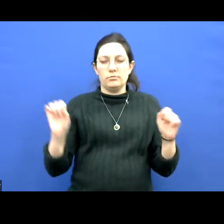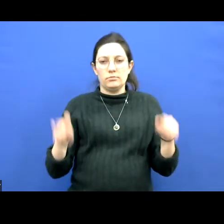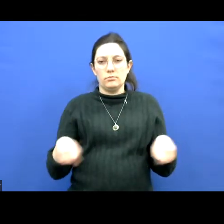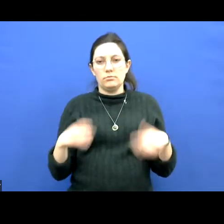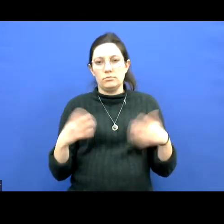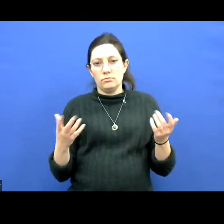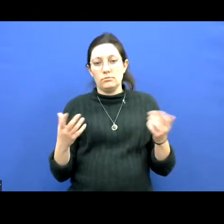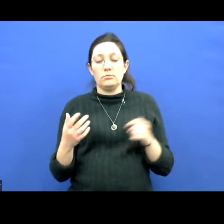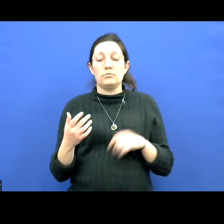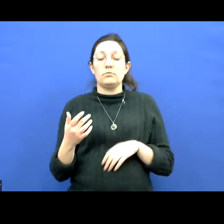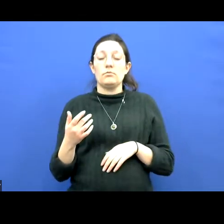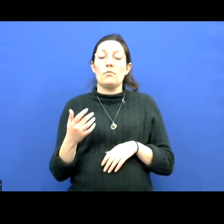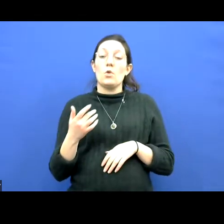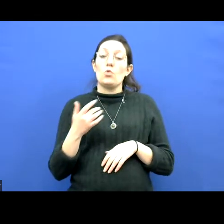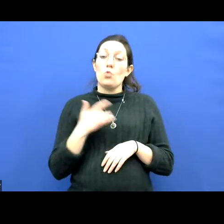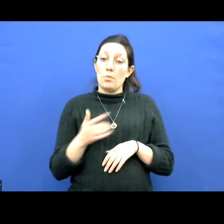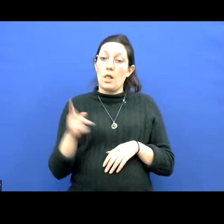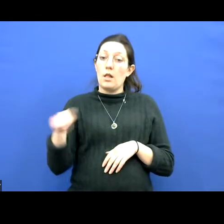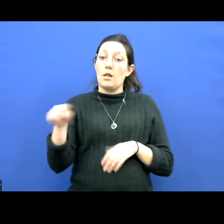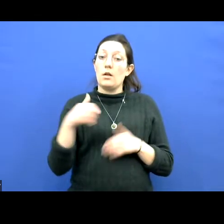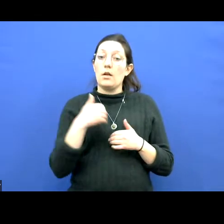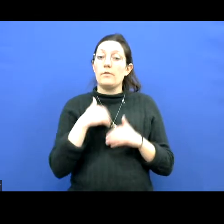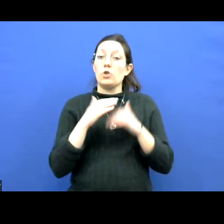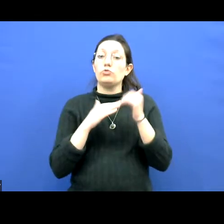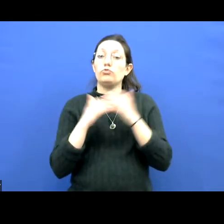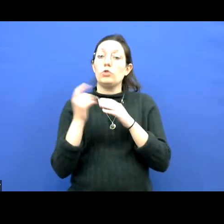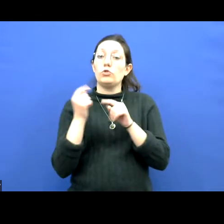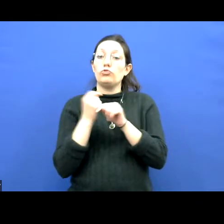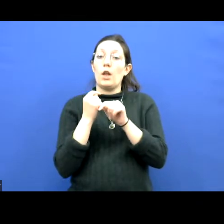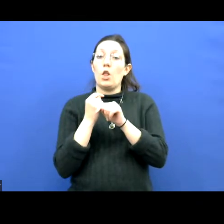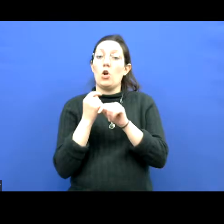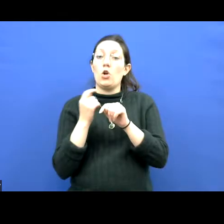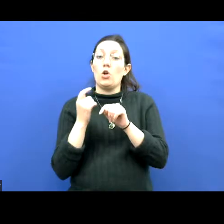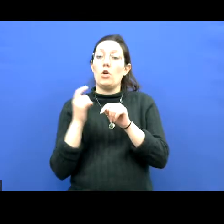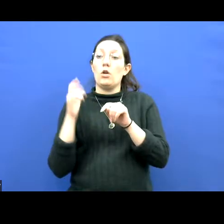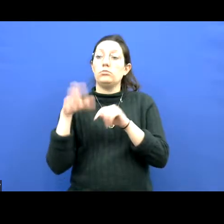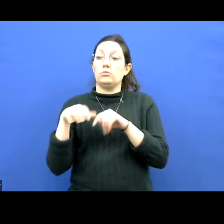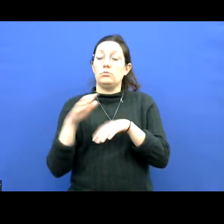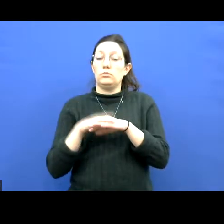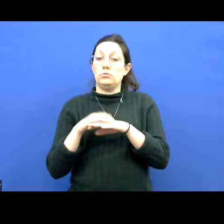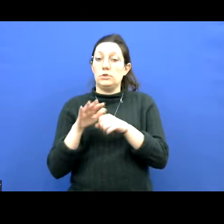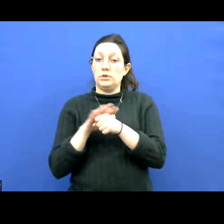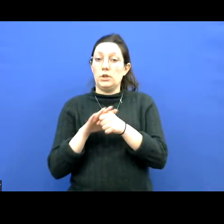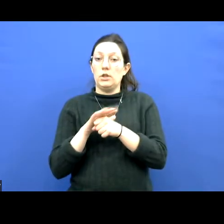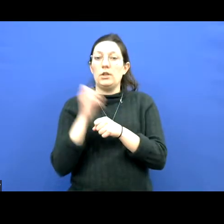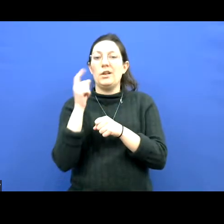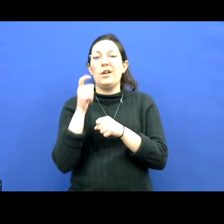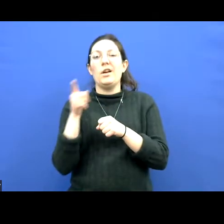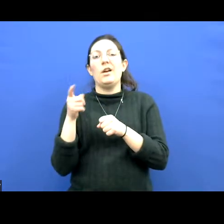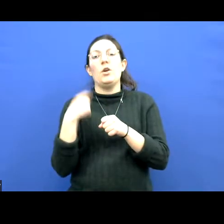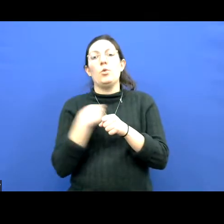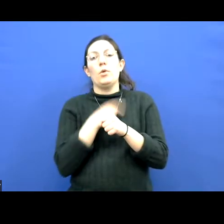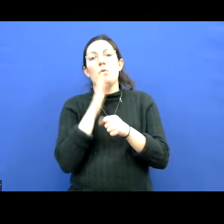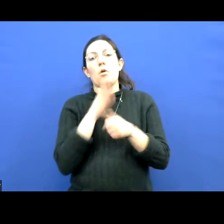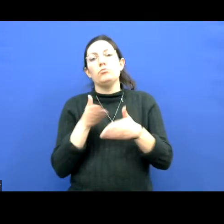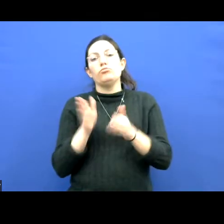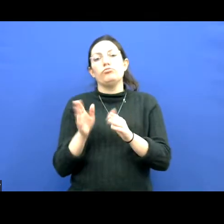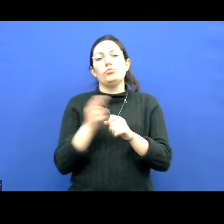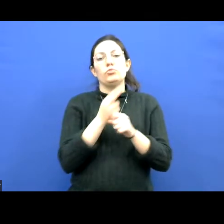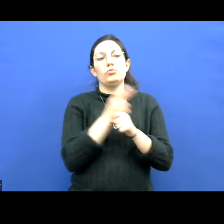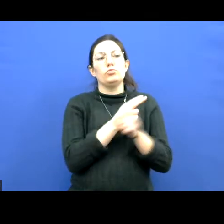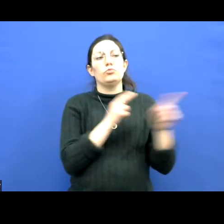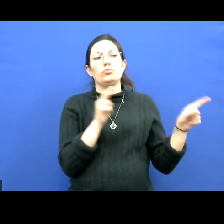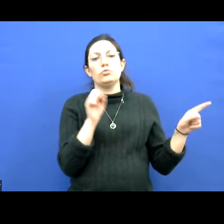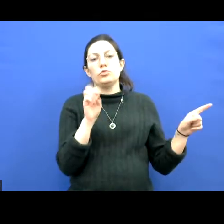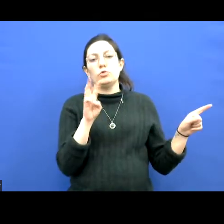have a construction trailer on site. We're gonna use the offices in the sewer building next door. And